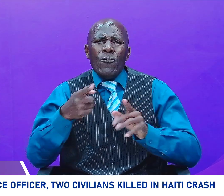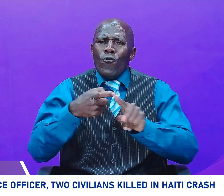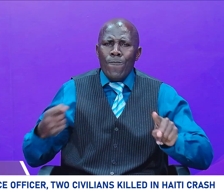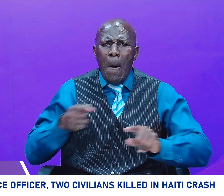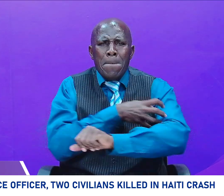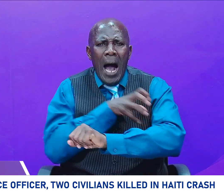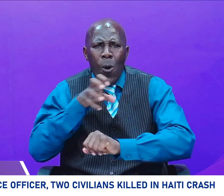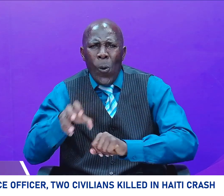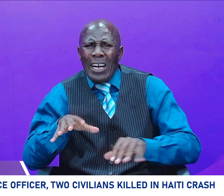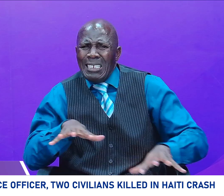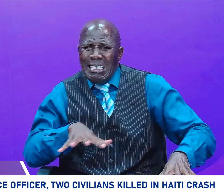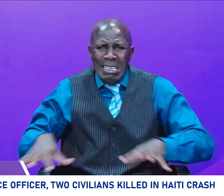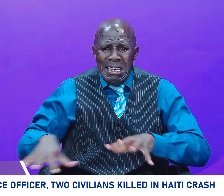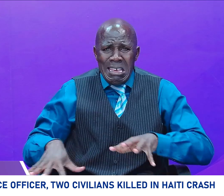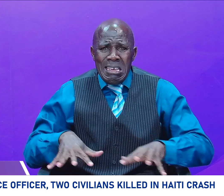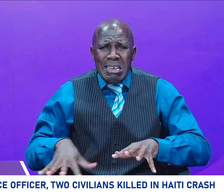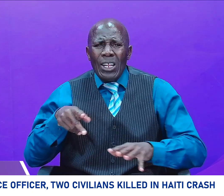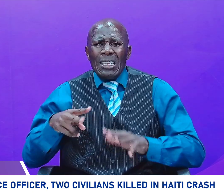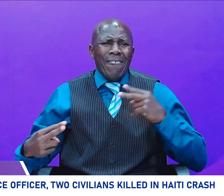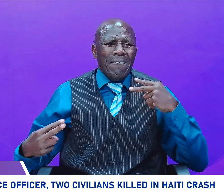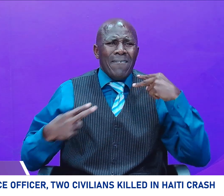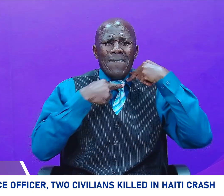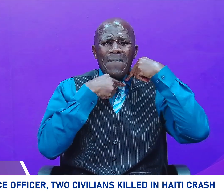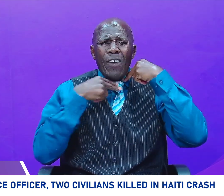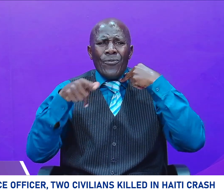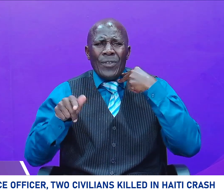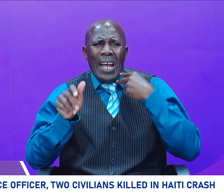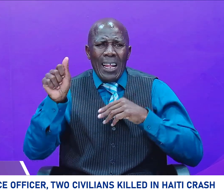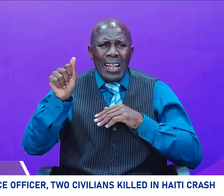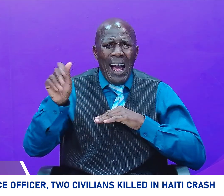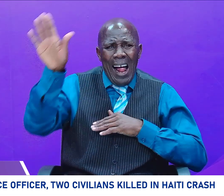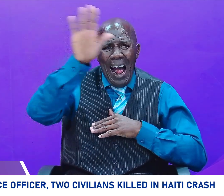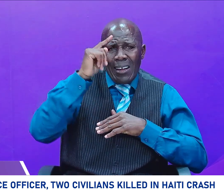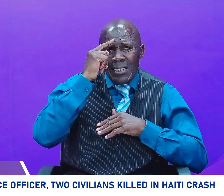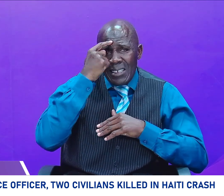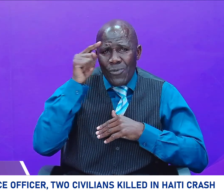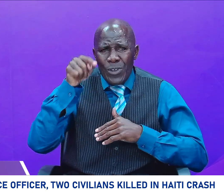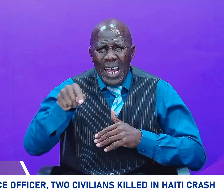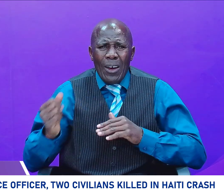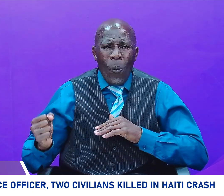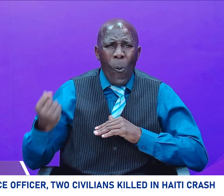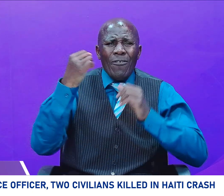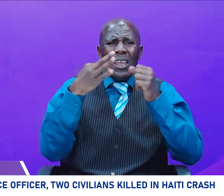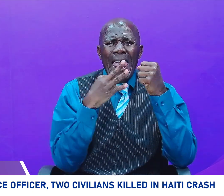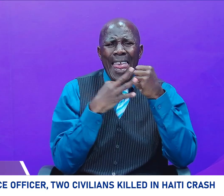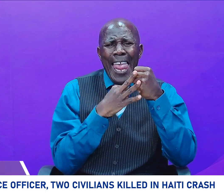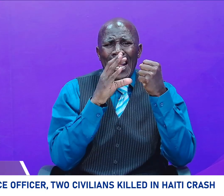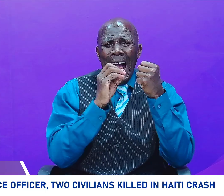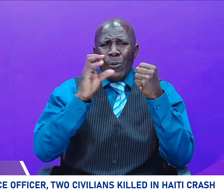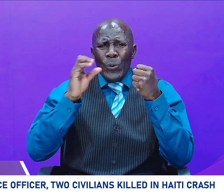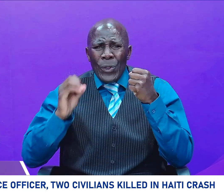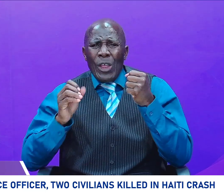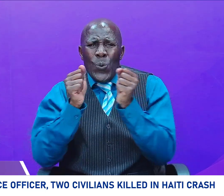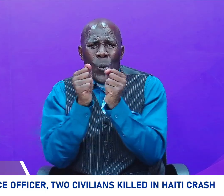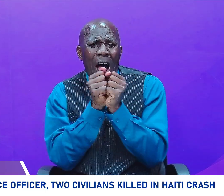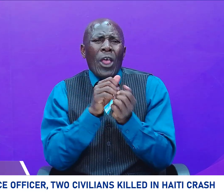And on to a final news update. The death toll from the powerful earthquake that struck Afghanistan has risen to